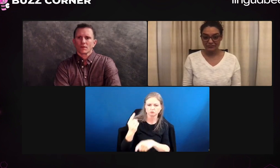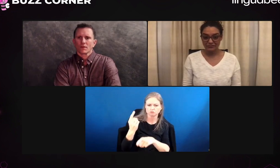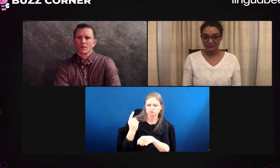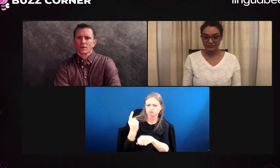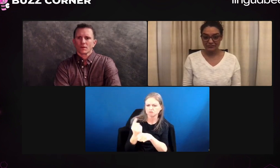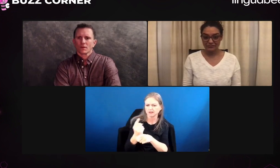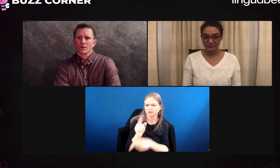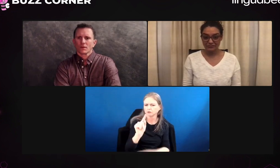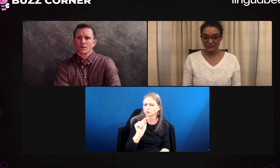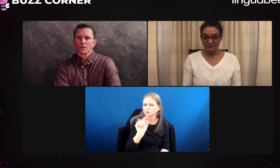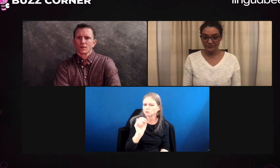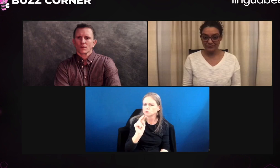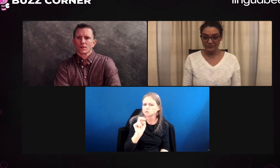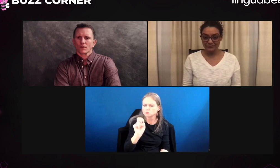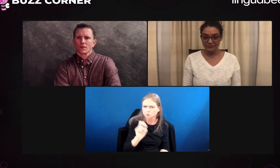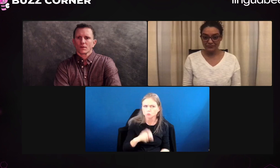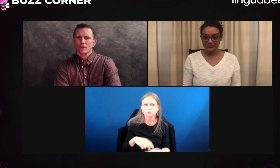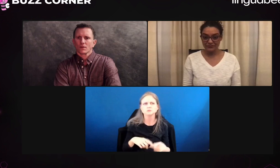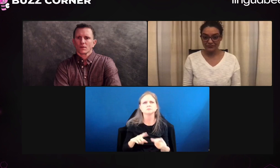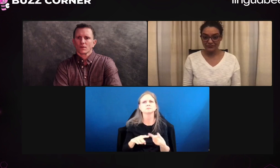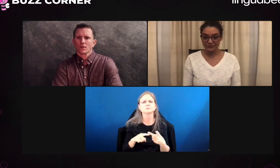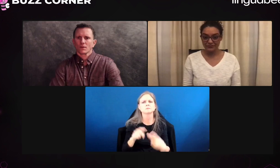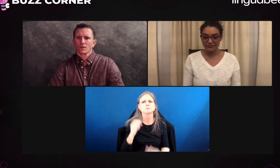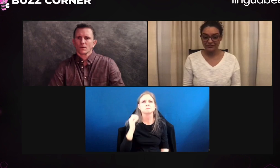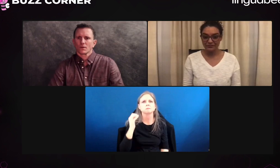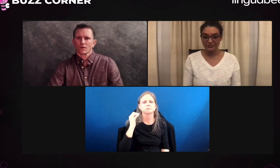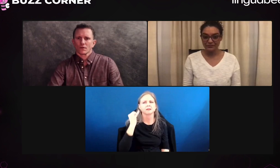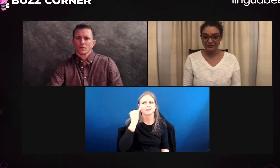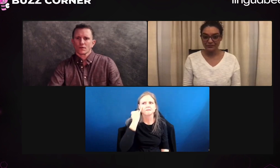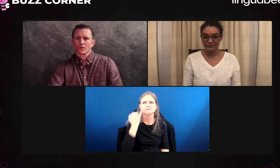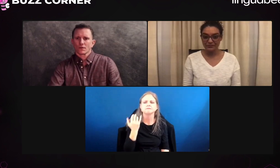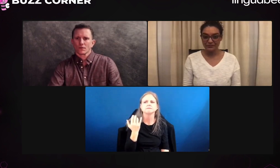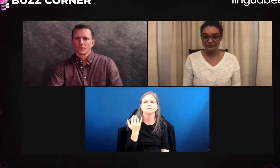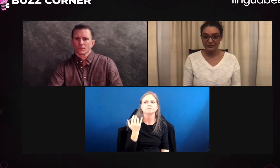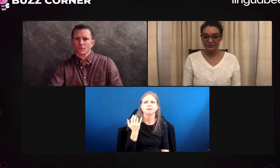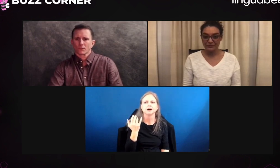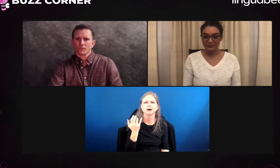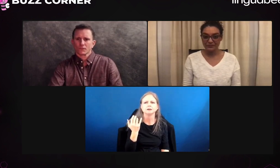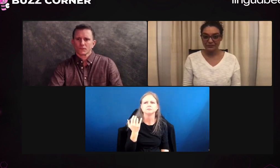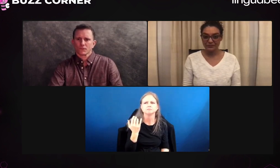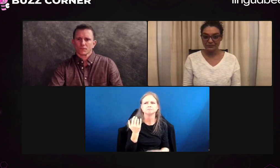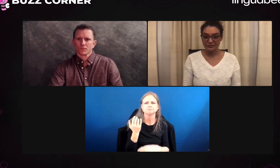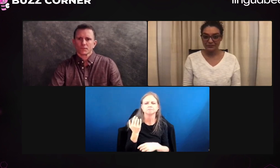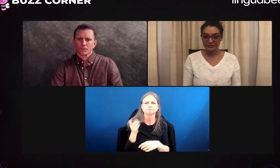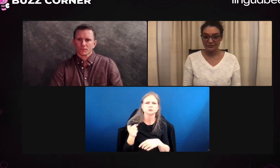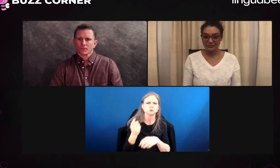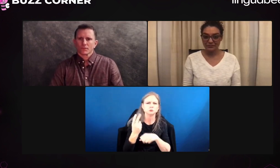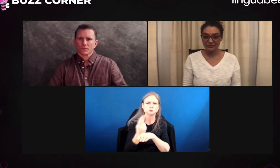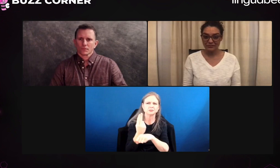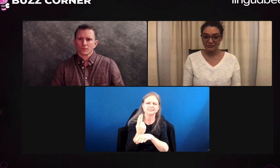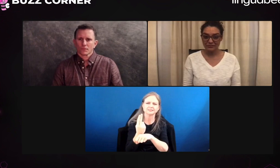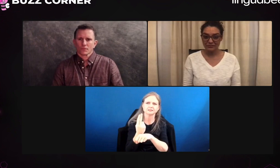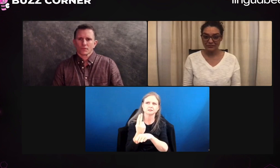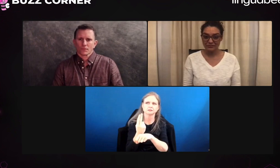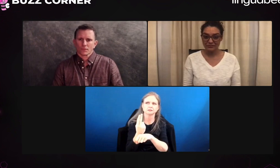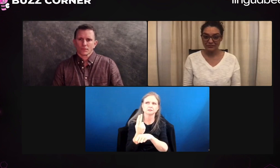still at times it's difficult to determine if the interpreter is representing the appropriate tone